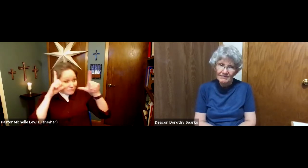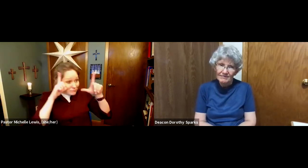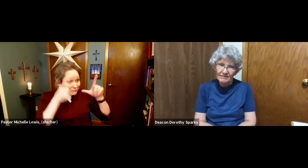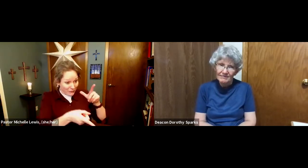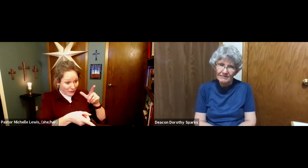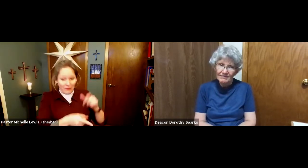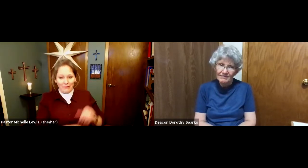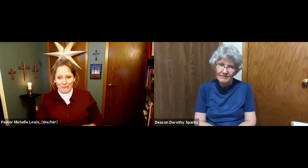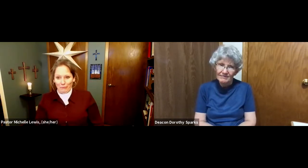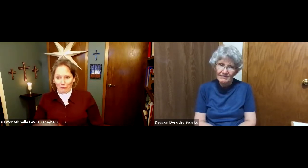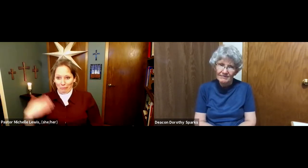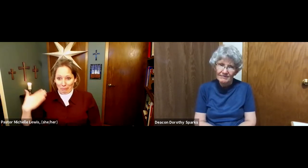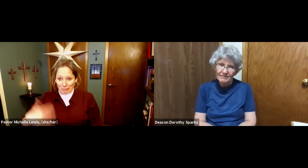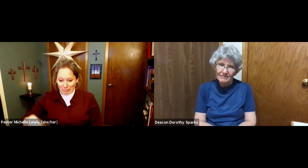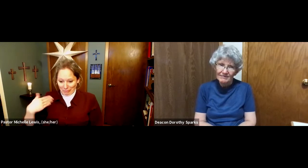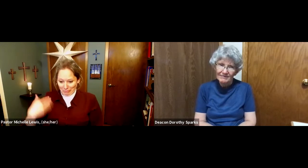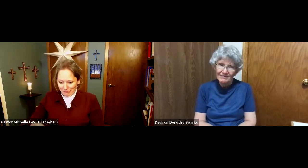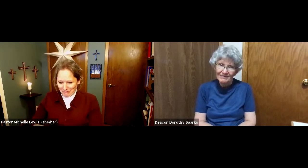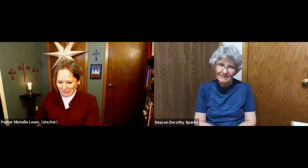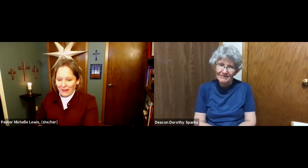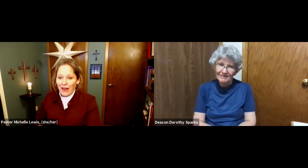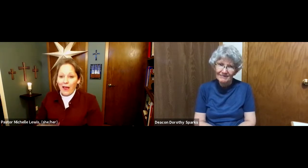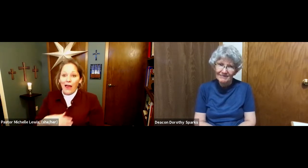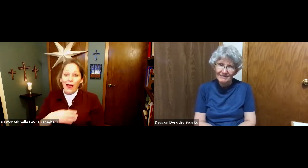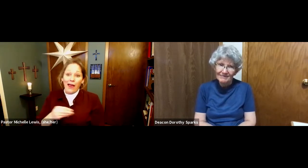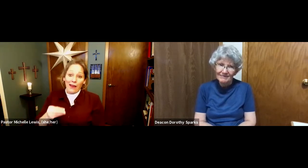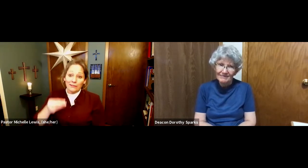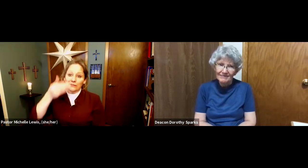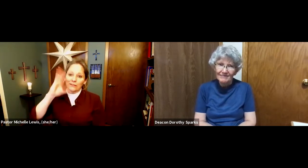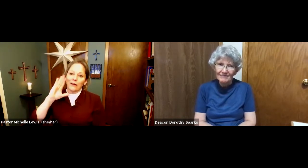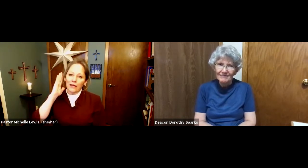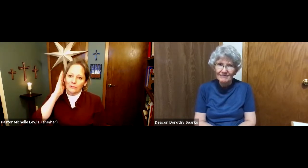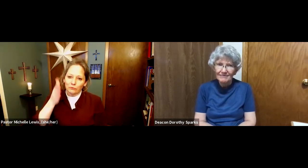But we know that God is going to surprise them.